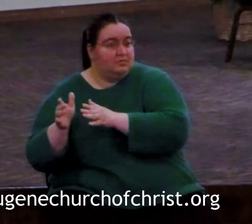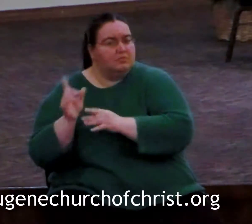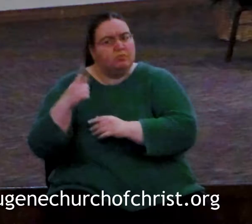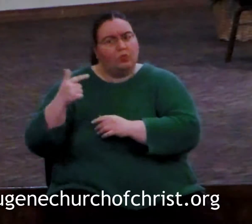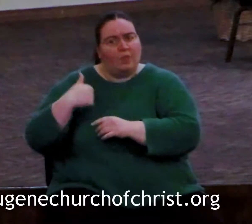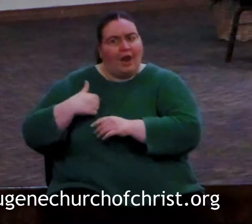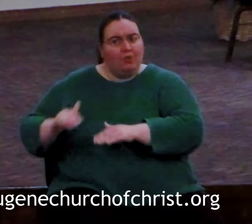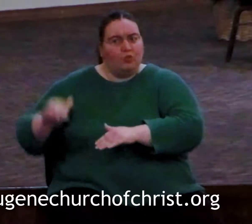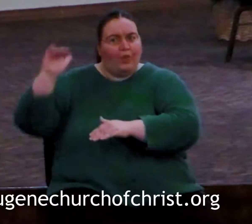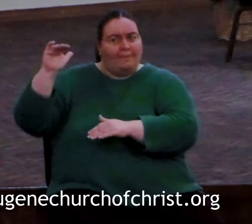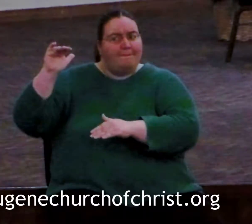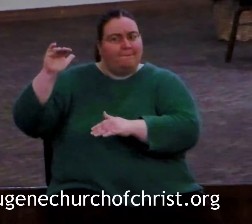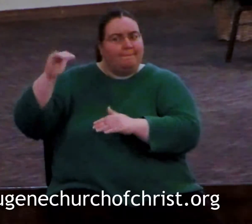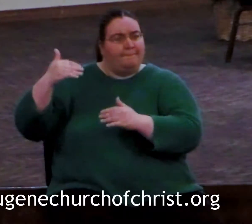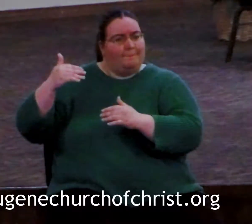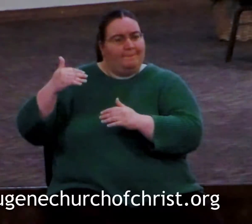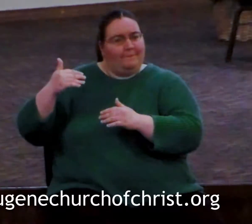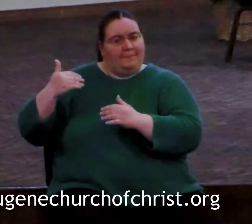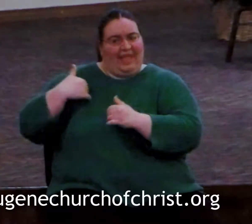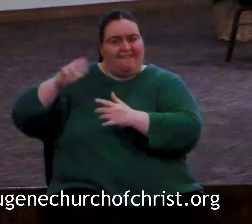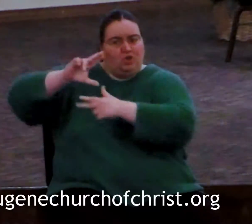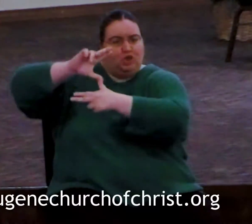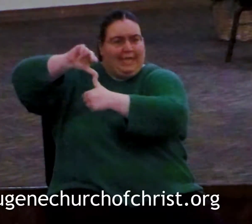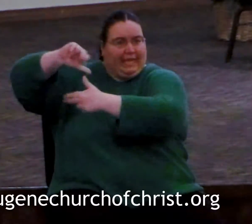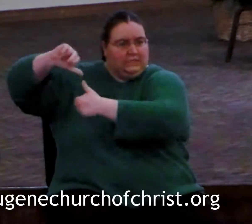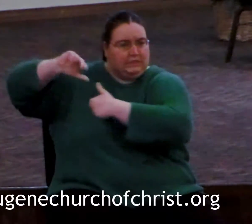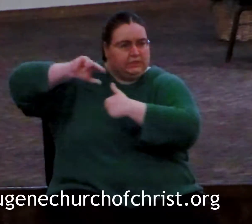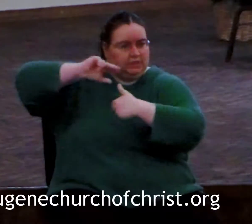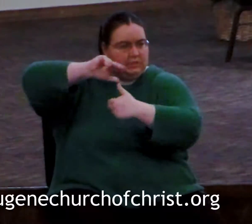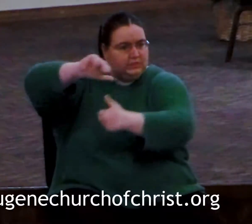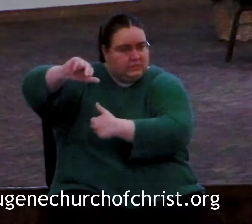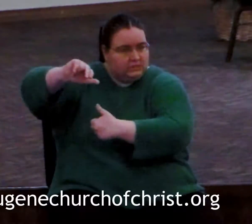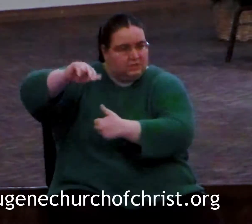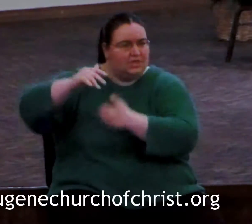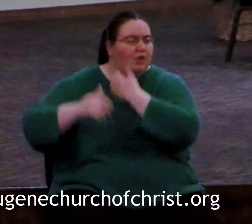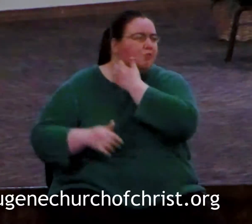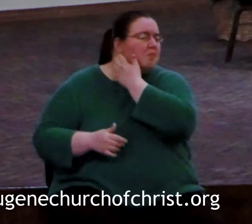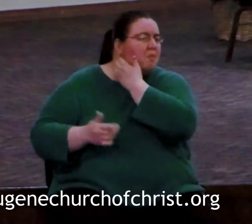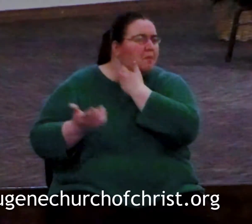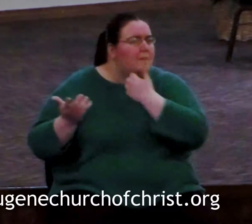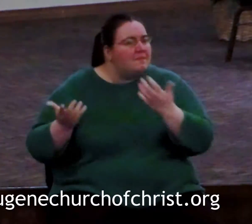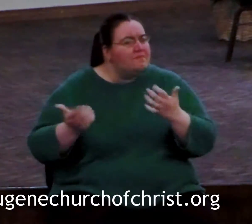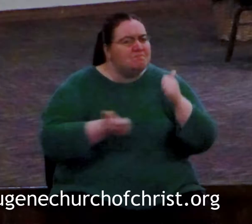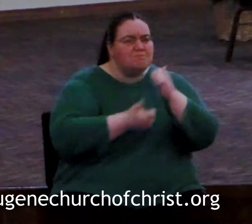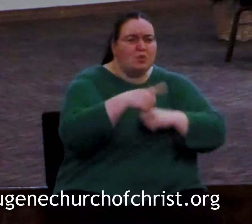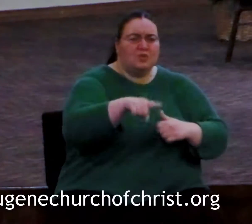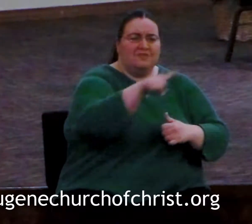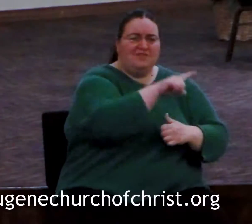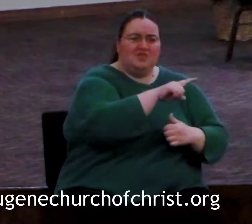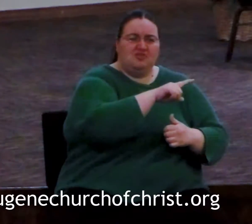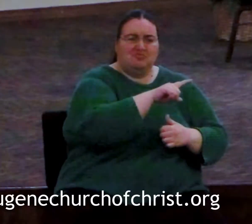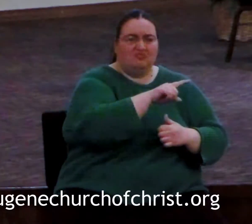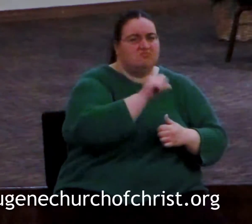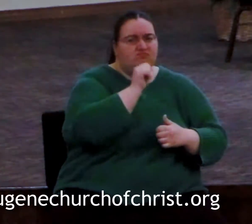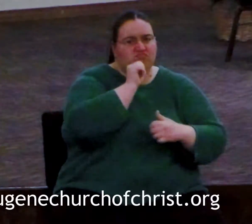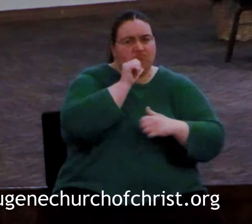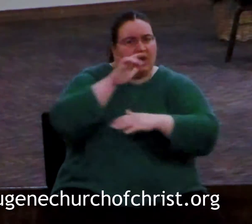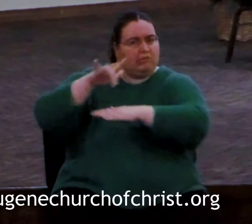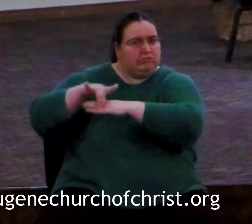hurricanes. And the thing about hurricanes was, and it's a foreign thing to most of you who have not been